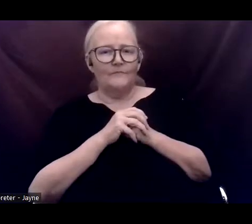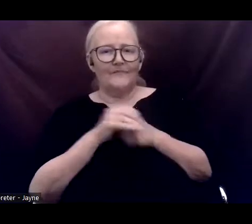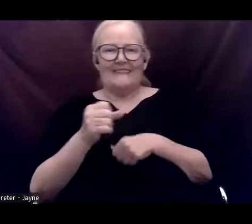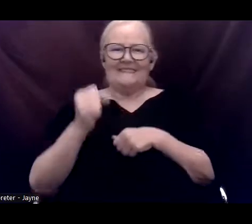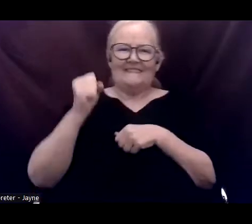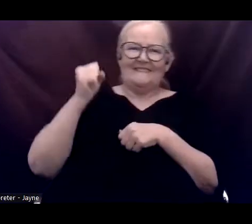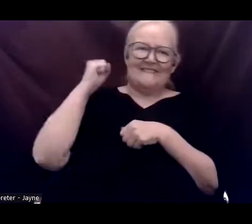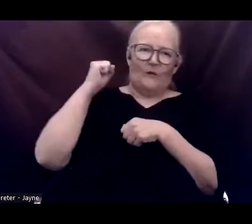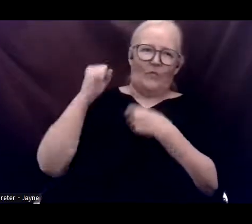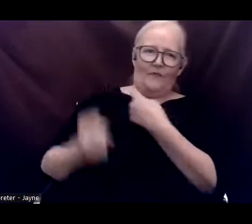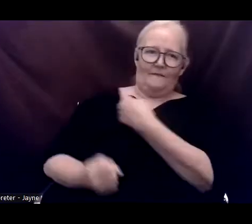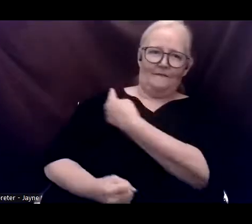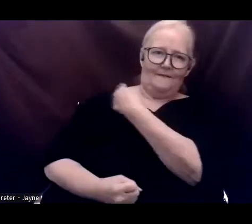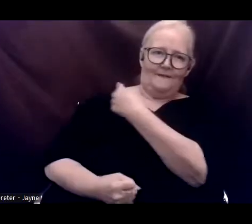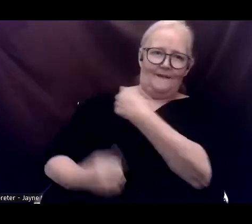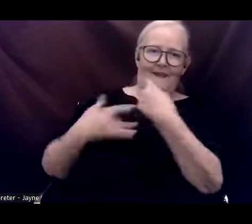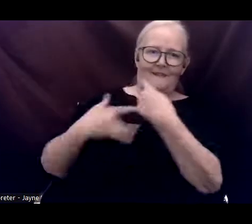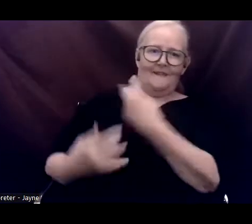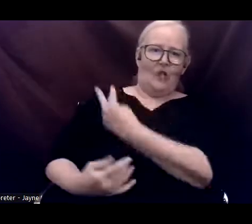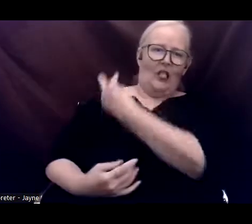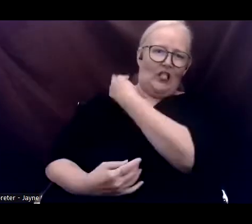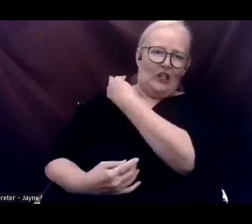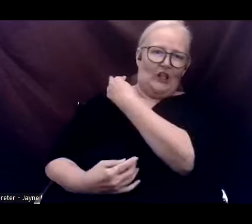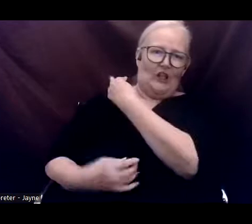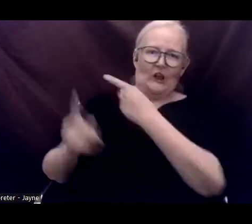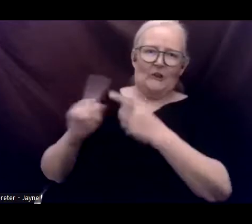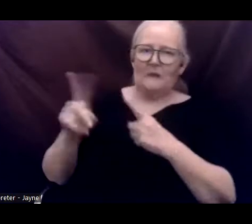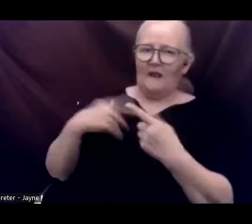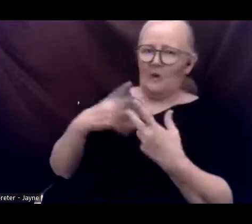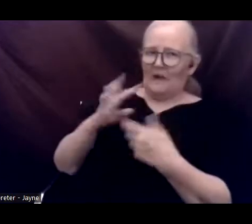which I usually turn this way, but I'm going to lean to the mic.